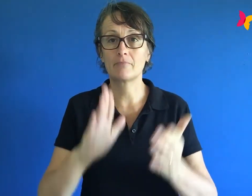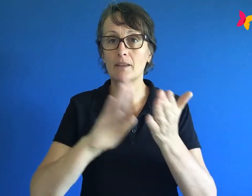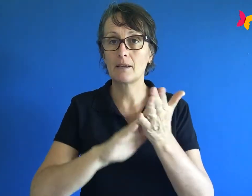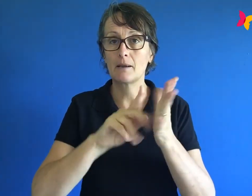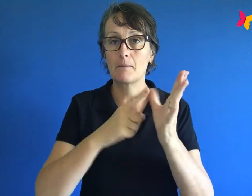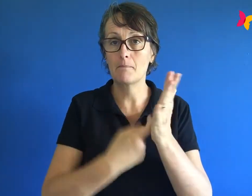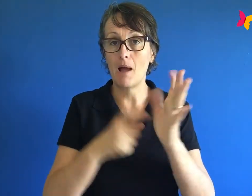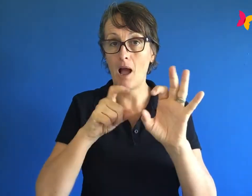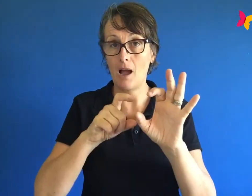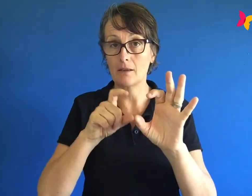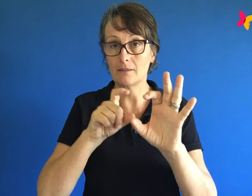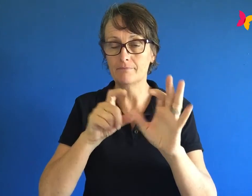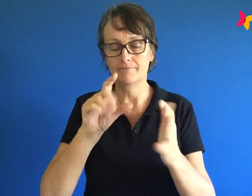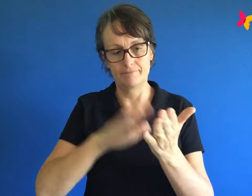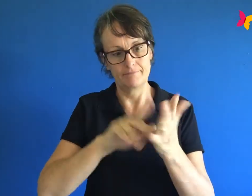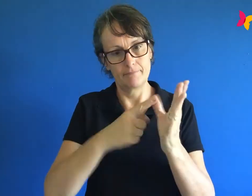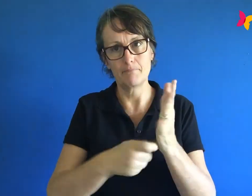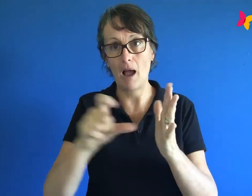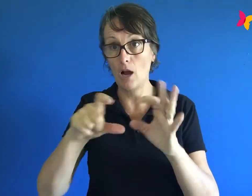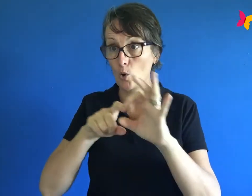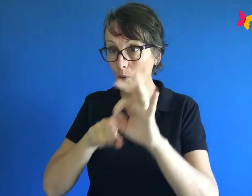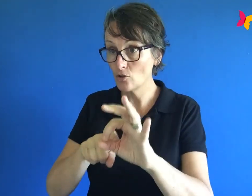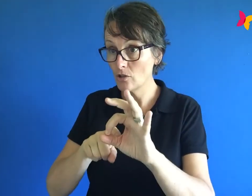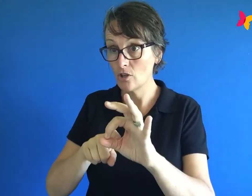not survive his illness? Yeah.